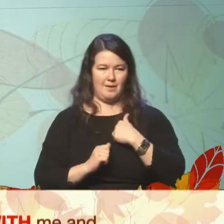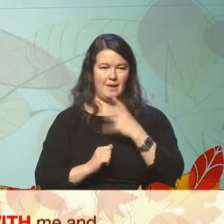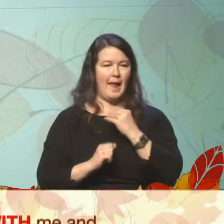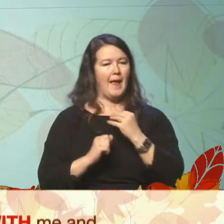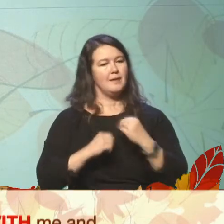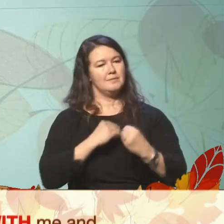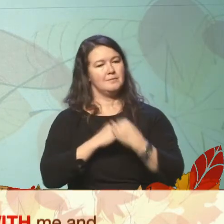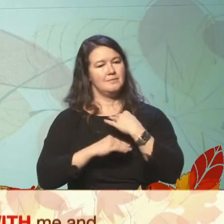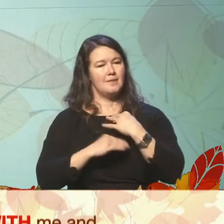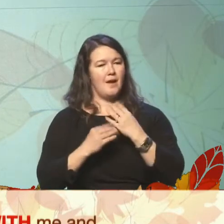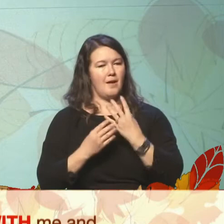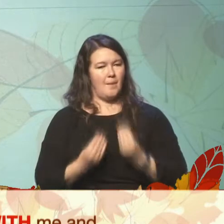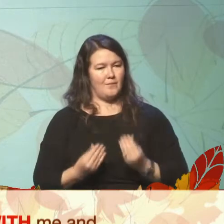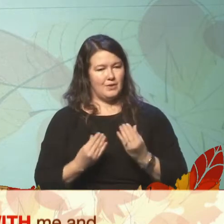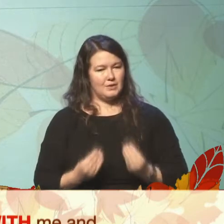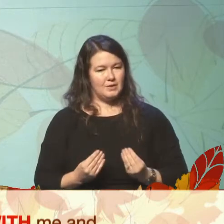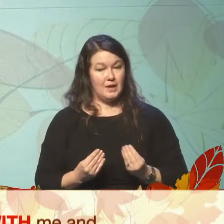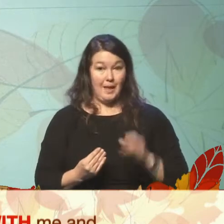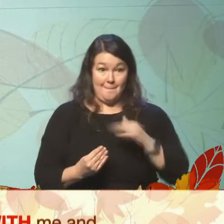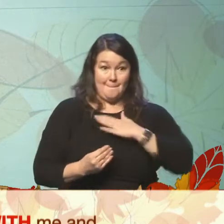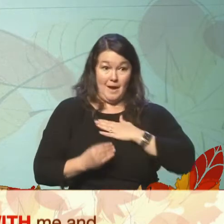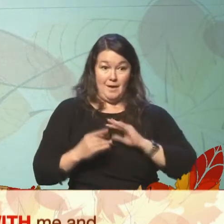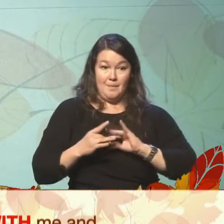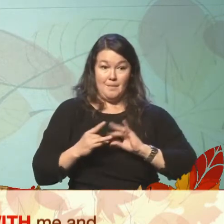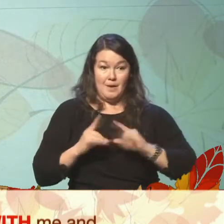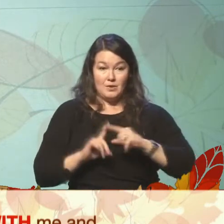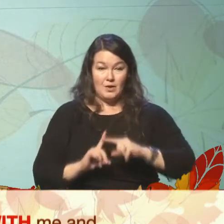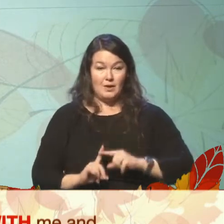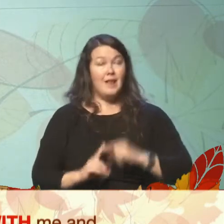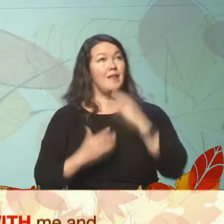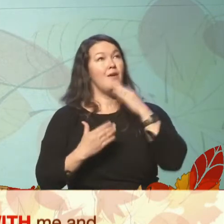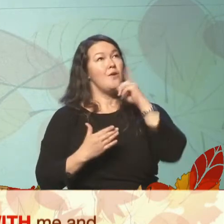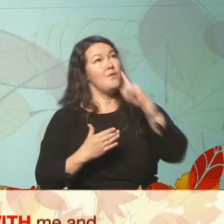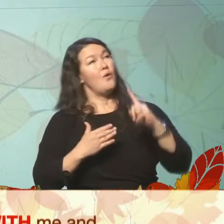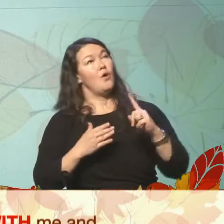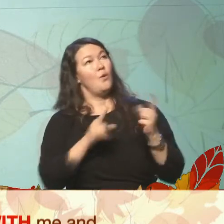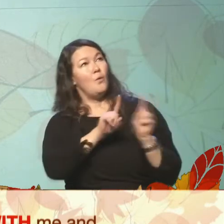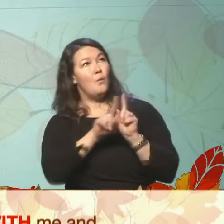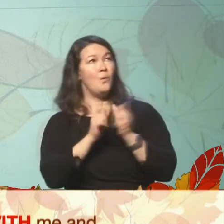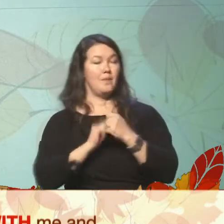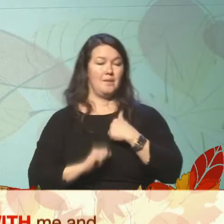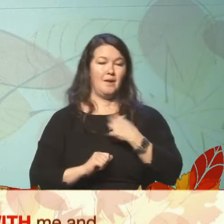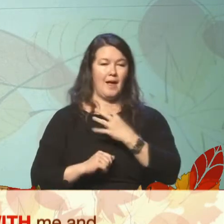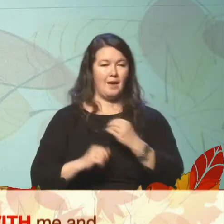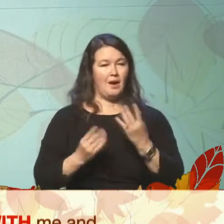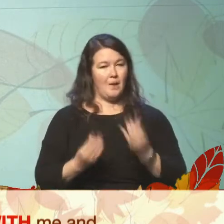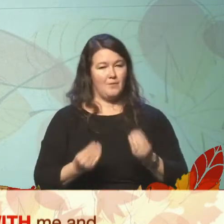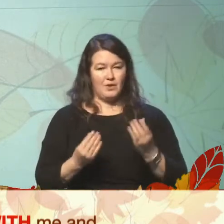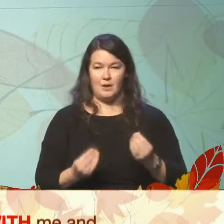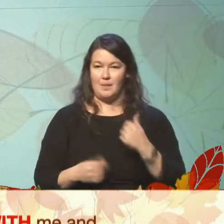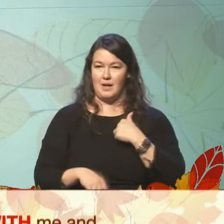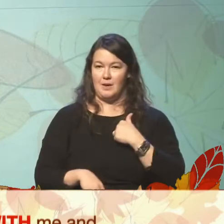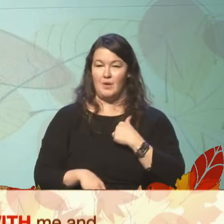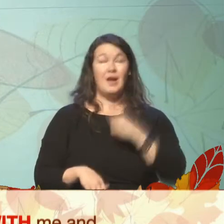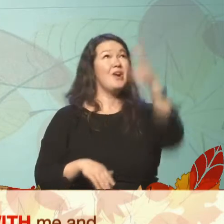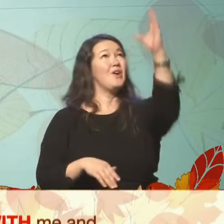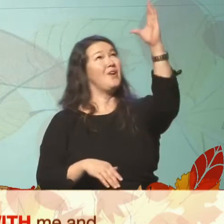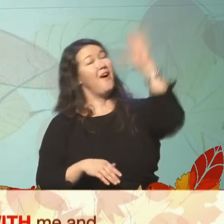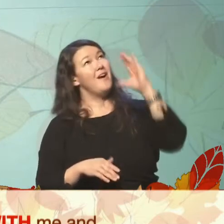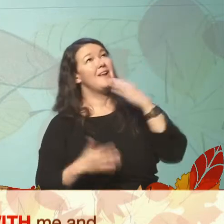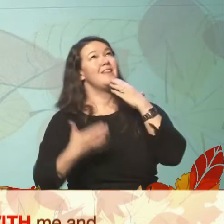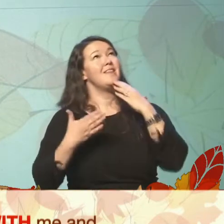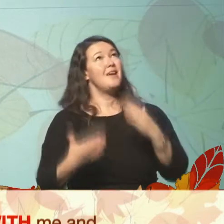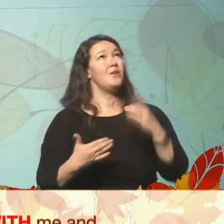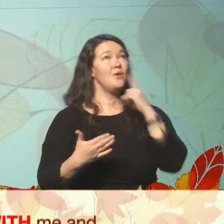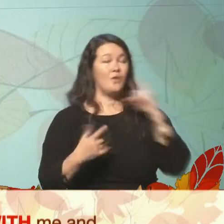This is my mantra. Thank you for being with me and comforting me. This is my mantra. God, thank you for being with